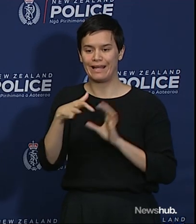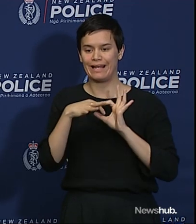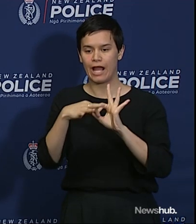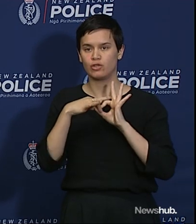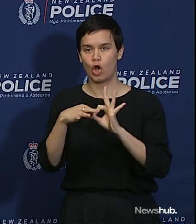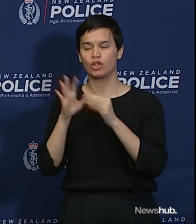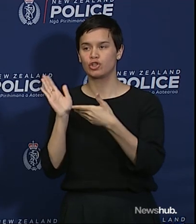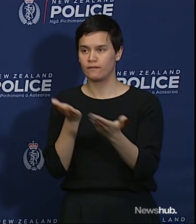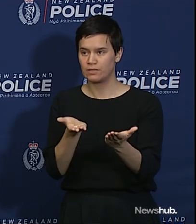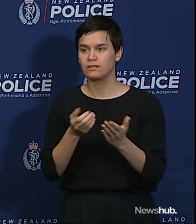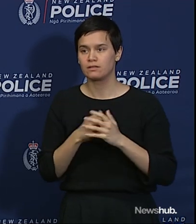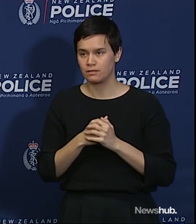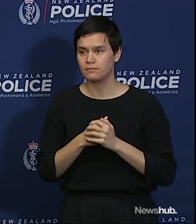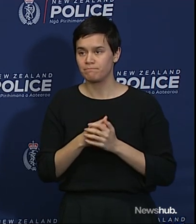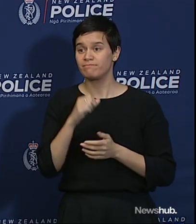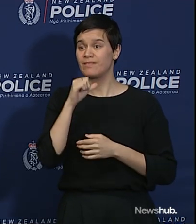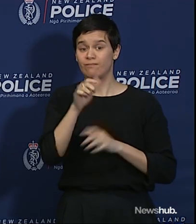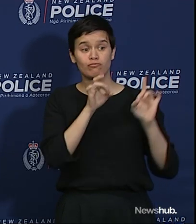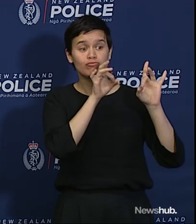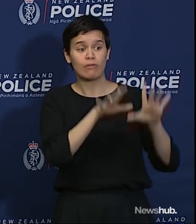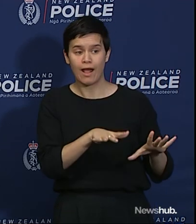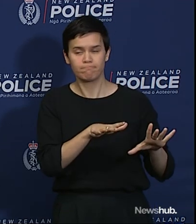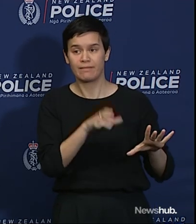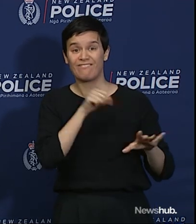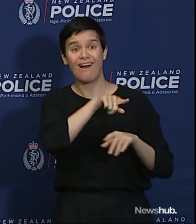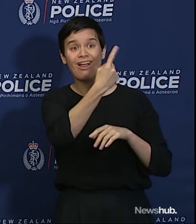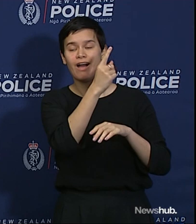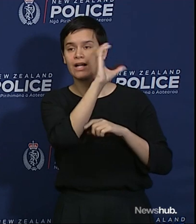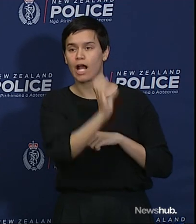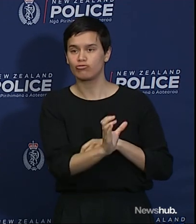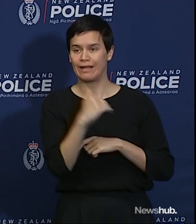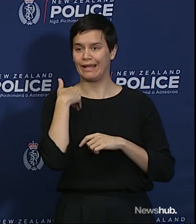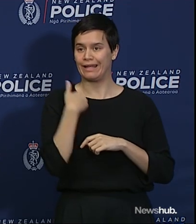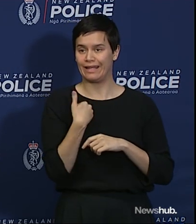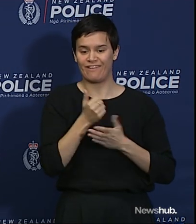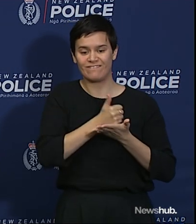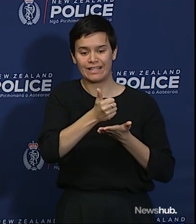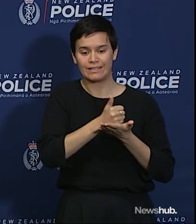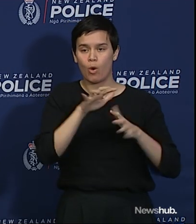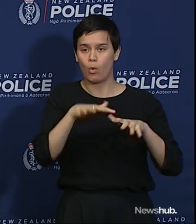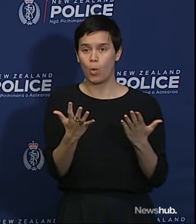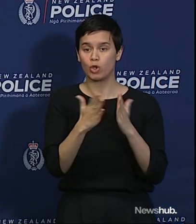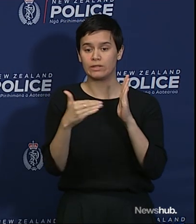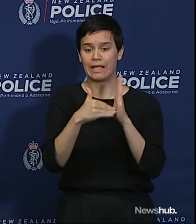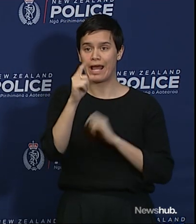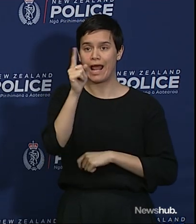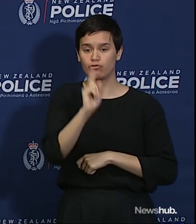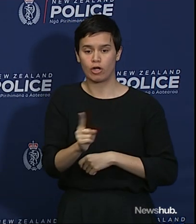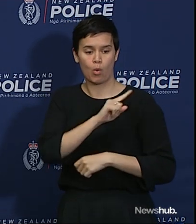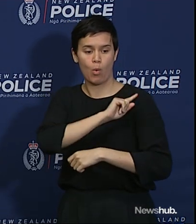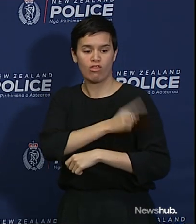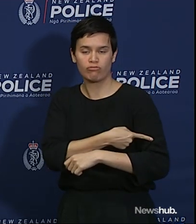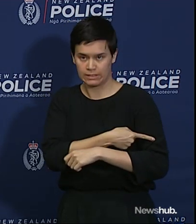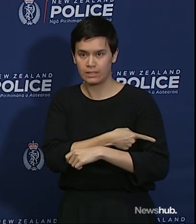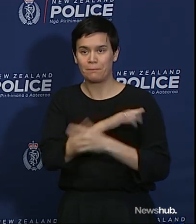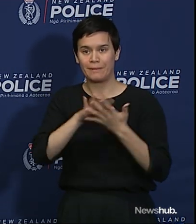People travelling from countries other than Australia will require either a visa or a New Zealand Electronic Travel Authority, and full information